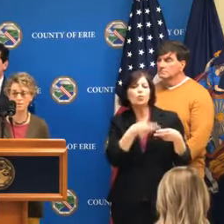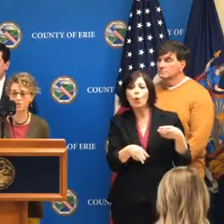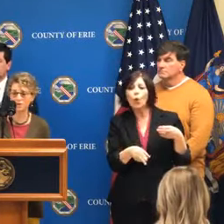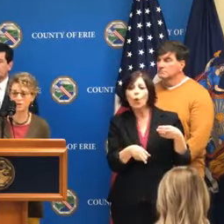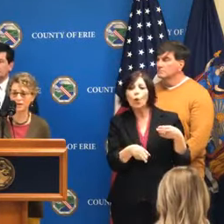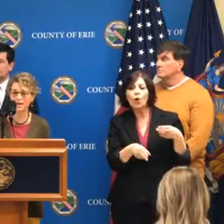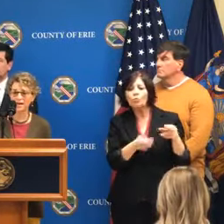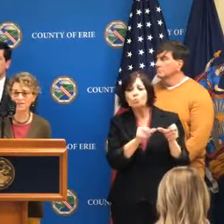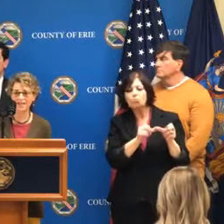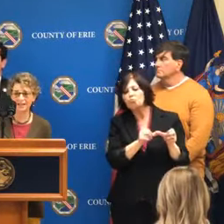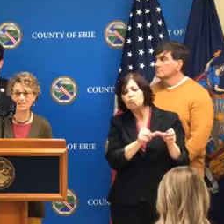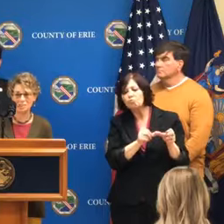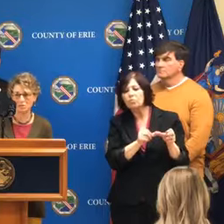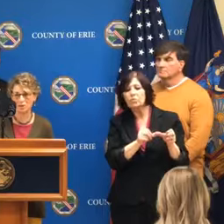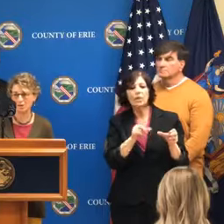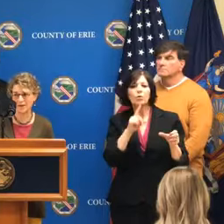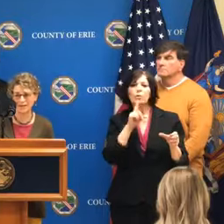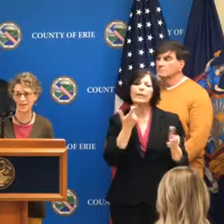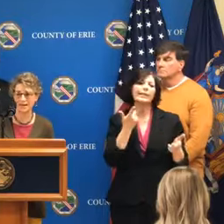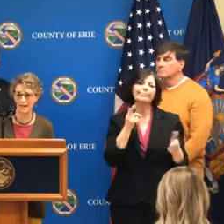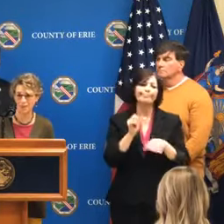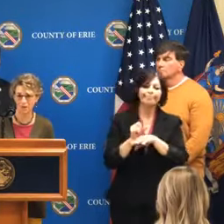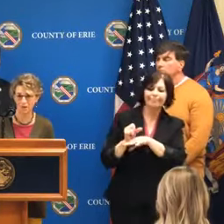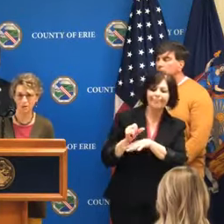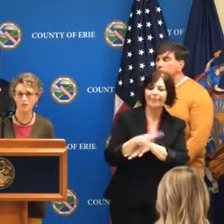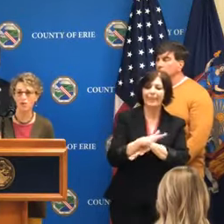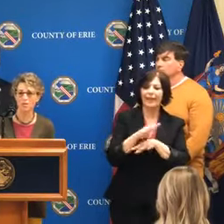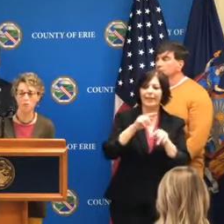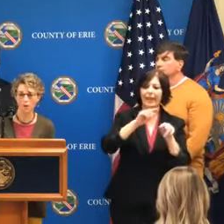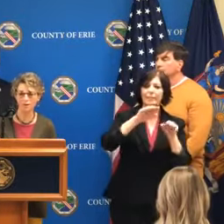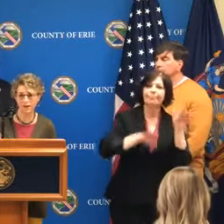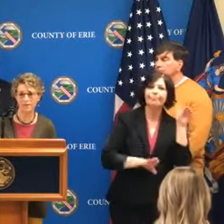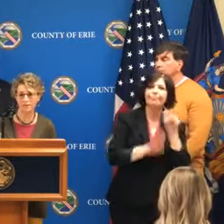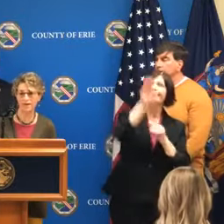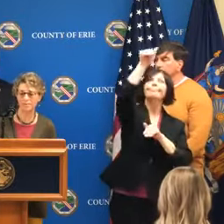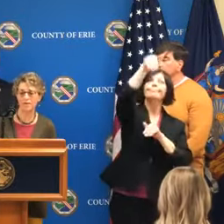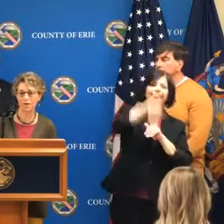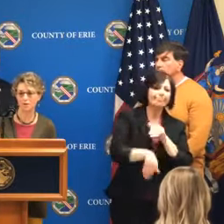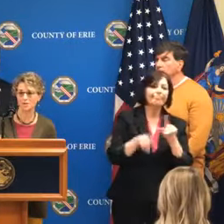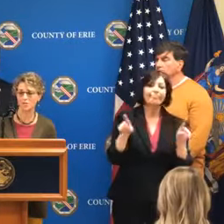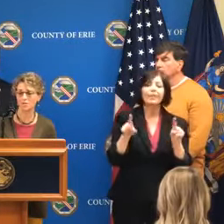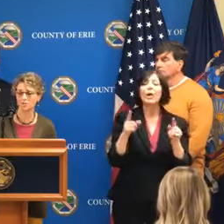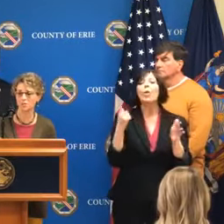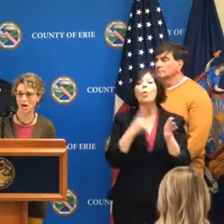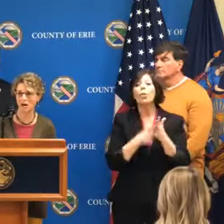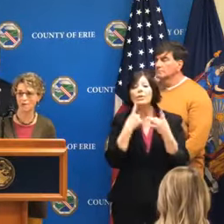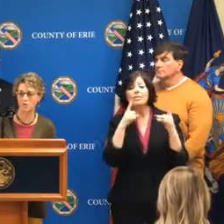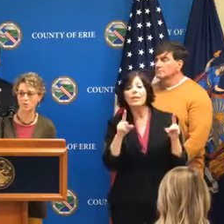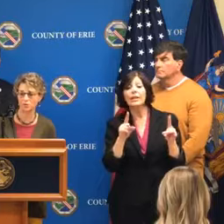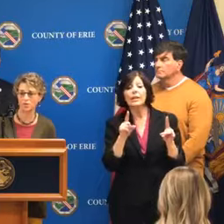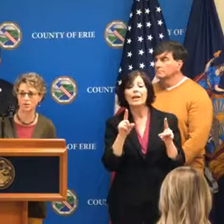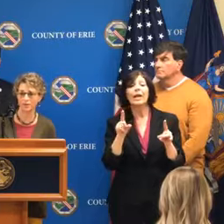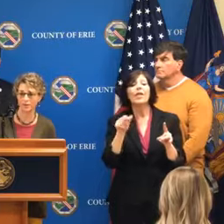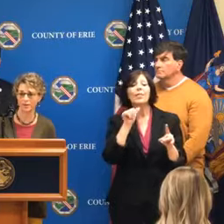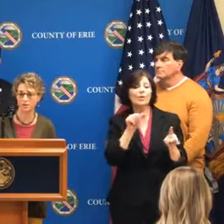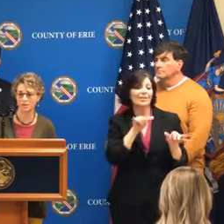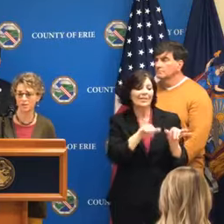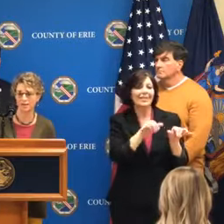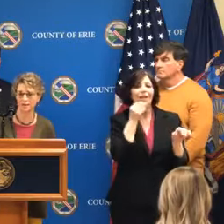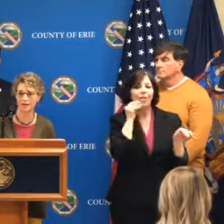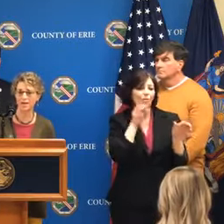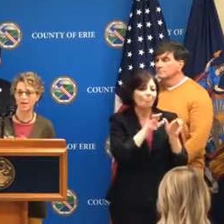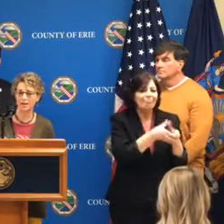medium duration really has minimal effect on that EPI curve. What's more effective of that EPI curve is using those non-pharmaceutical